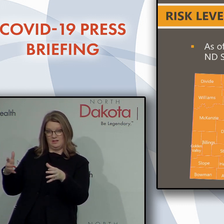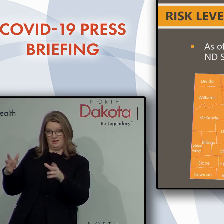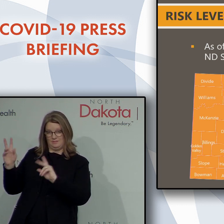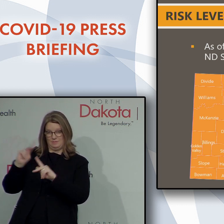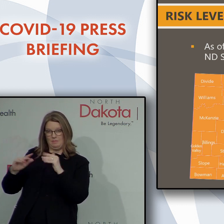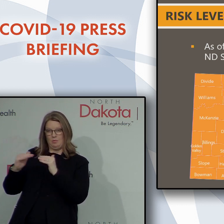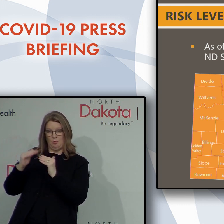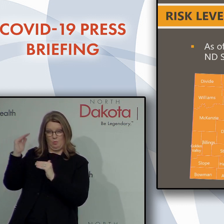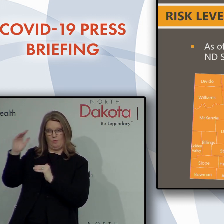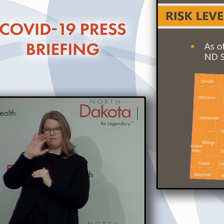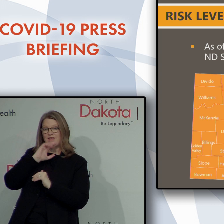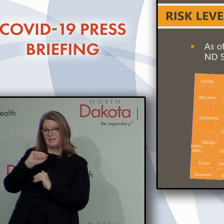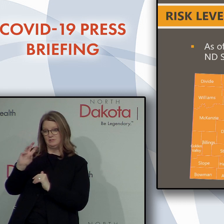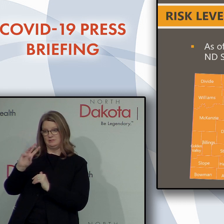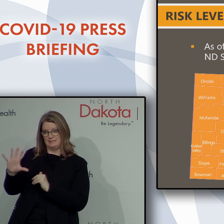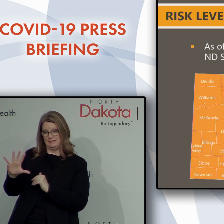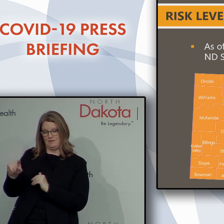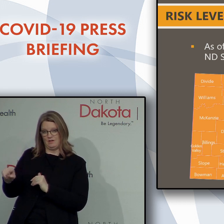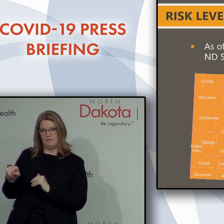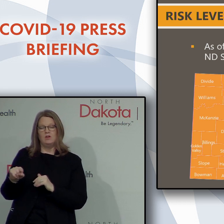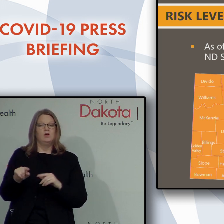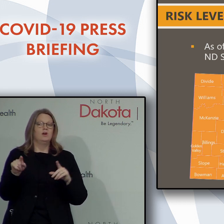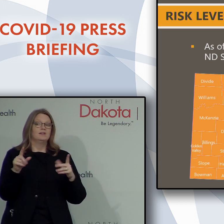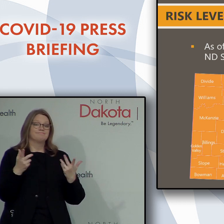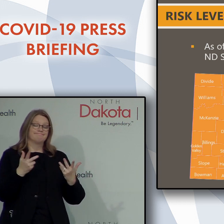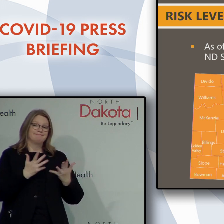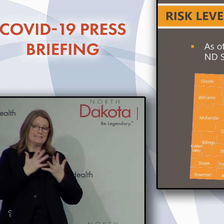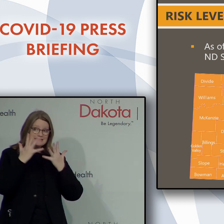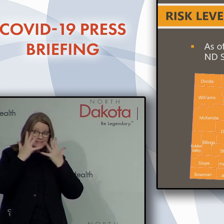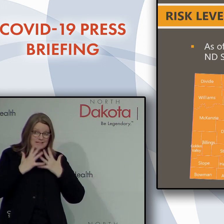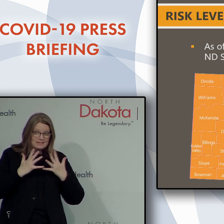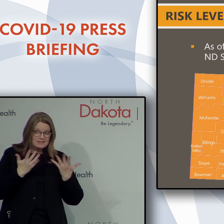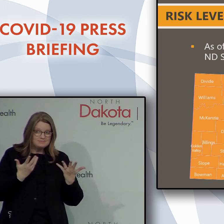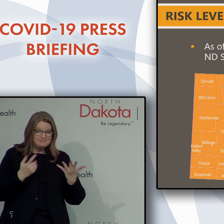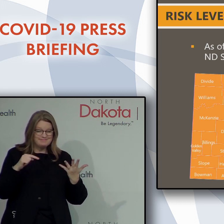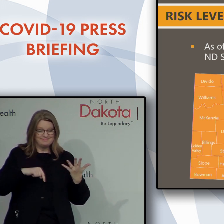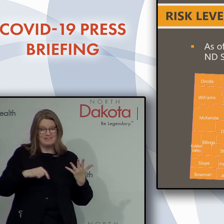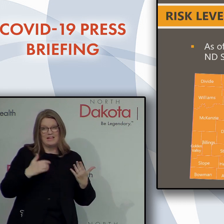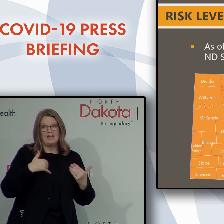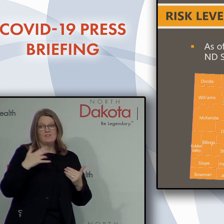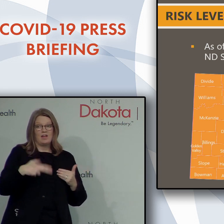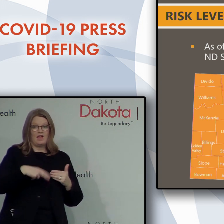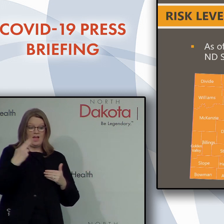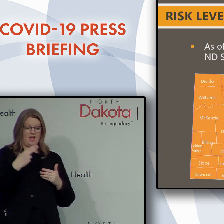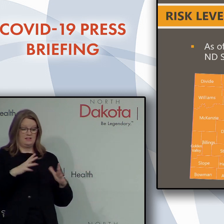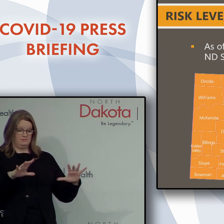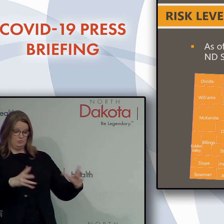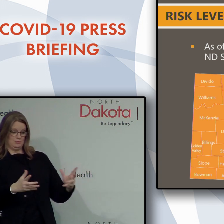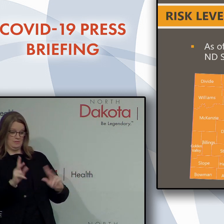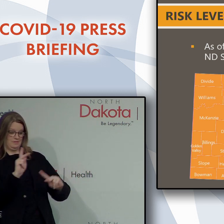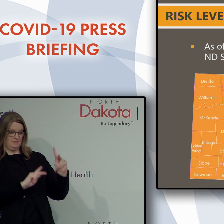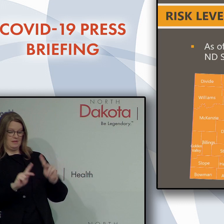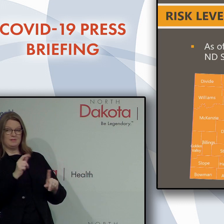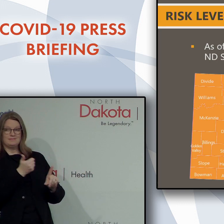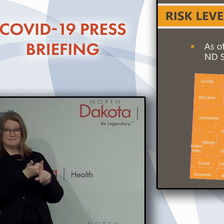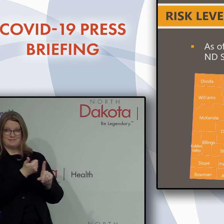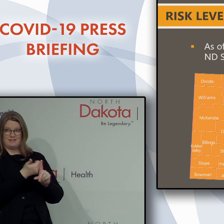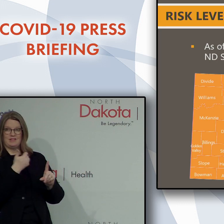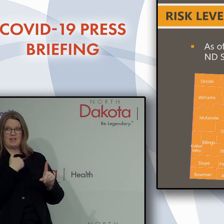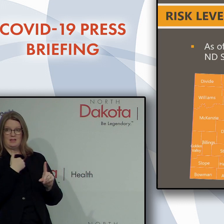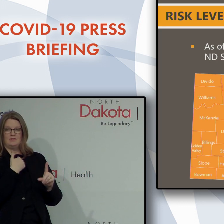age 65. We also have, unfortunately, a high population of people in our state that have